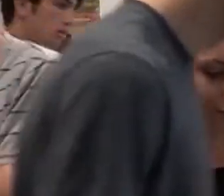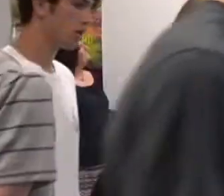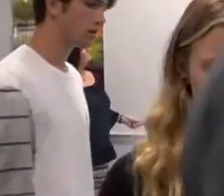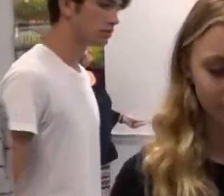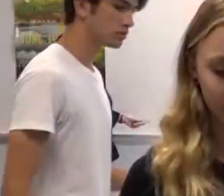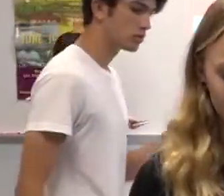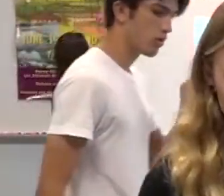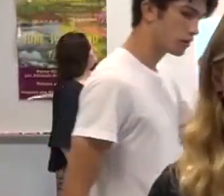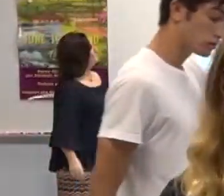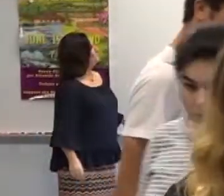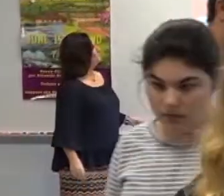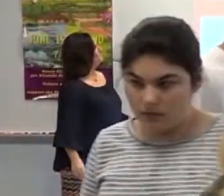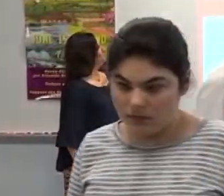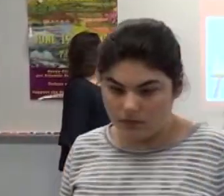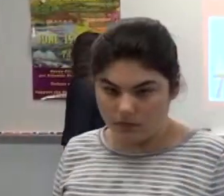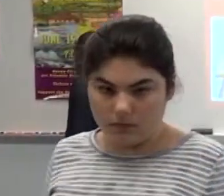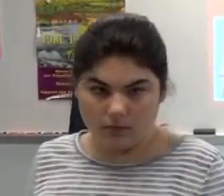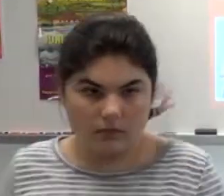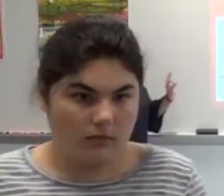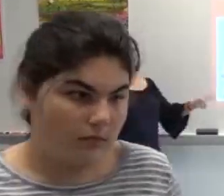Okay, everybody have a seat.